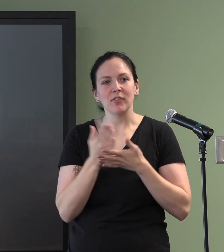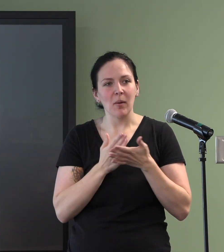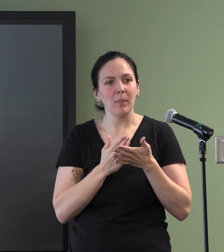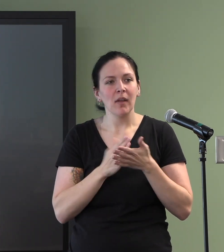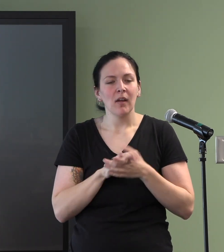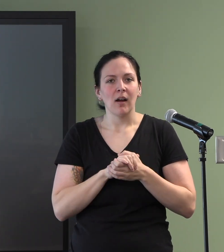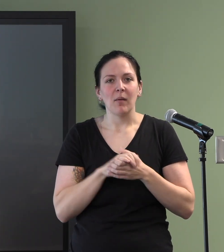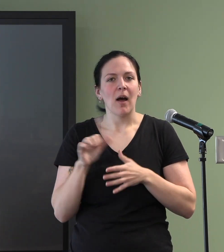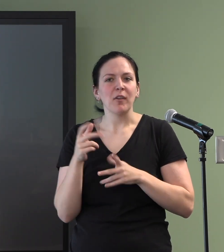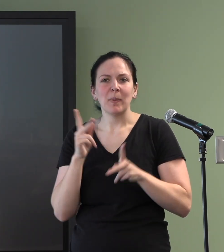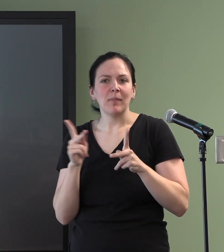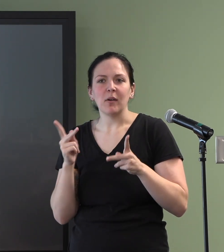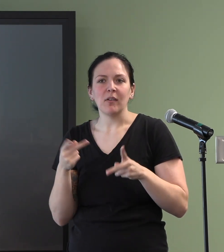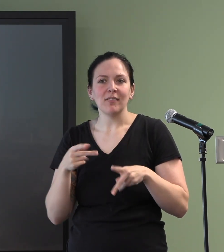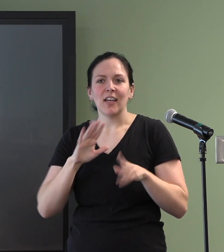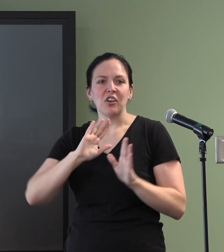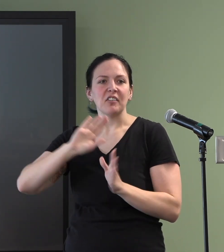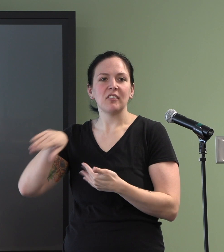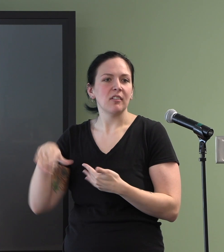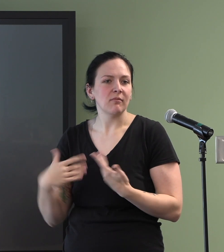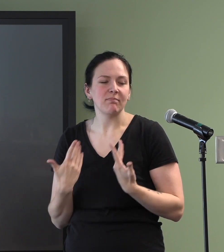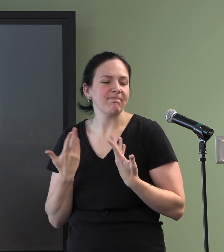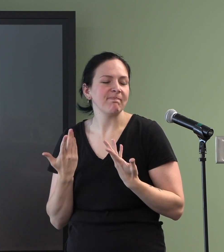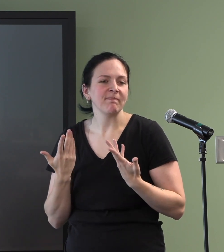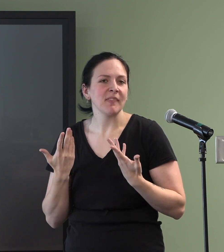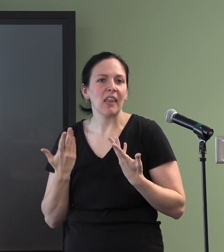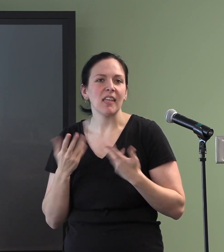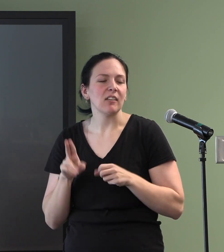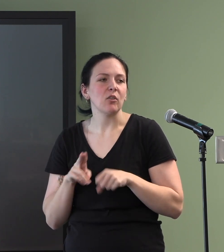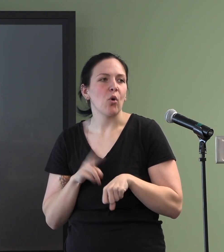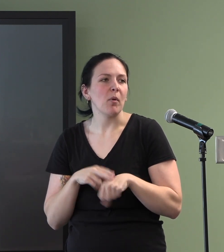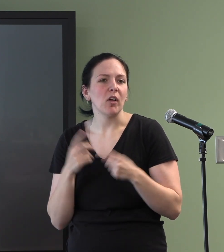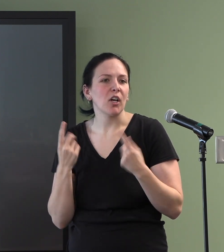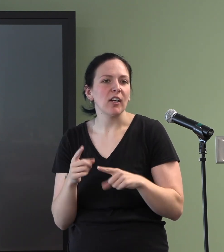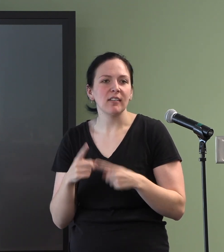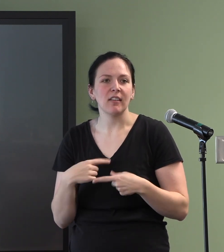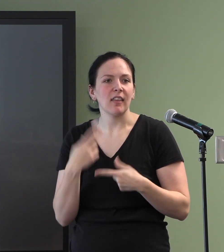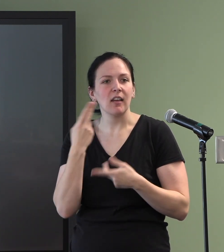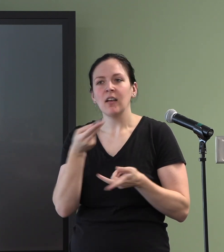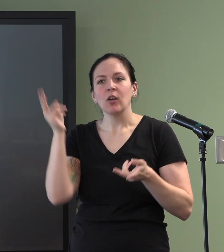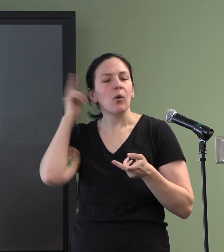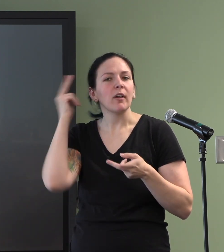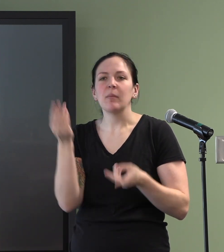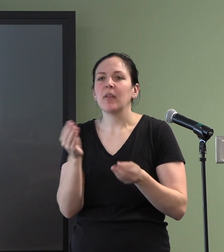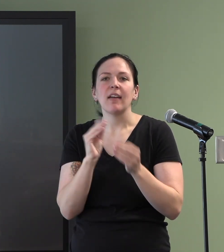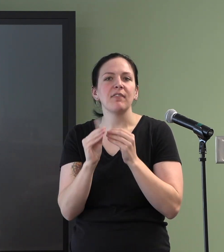some. Other people, they just think it's a normal occurrence. They think cochlear implant, fix